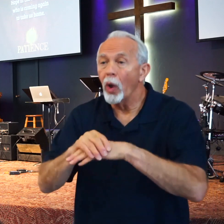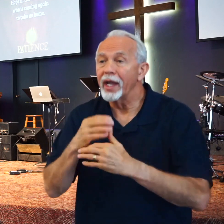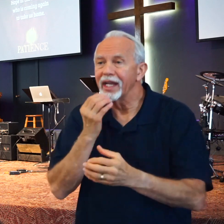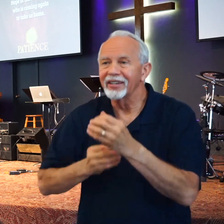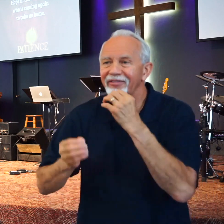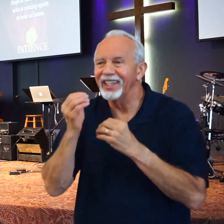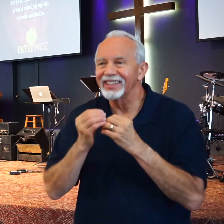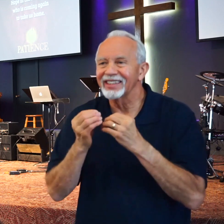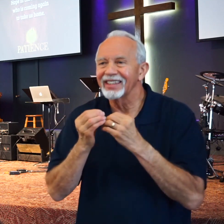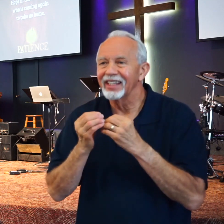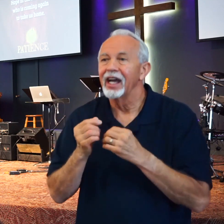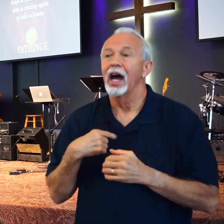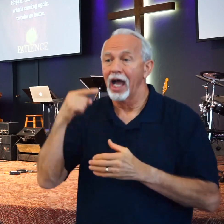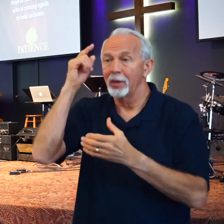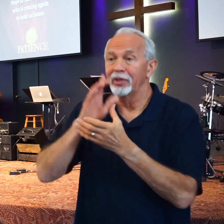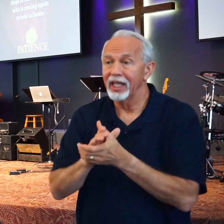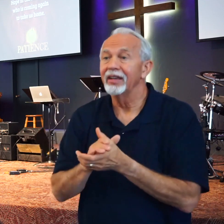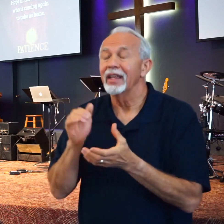feast is in heaven.